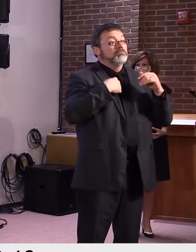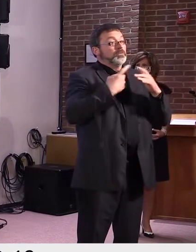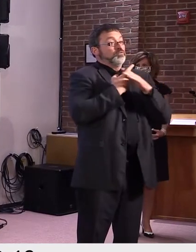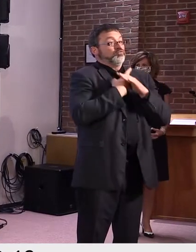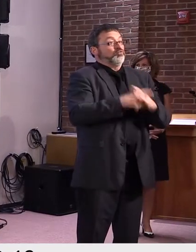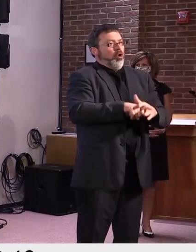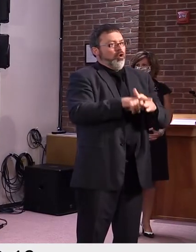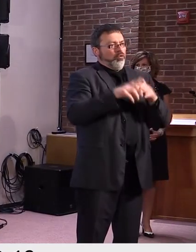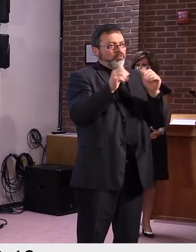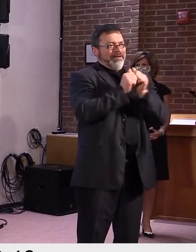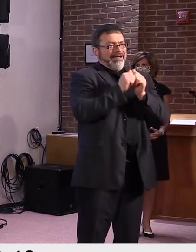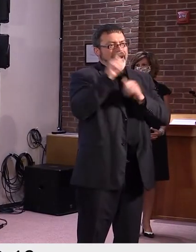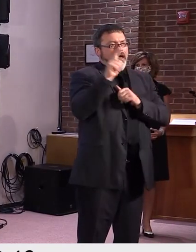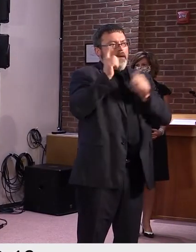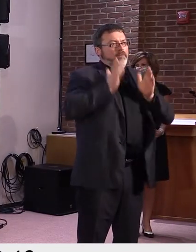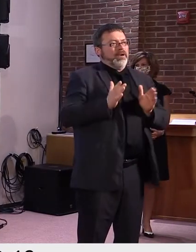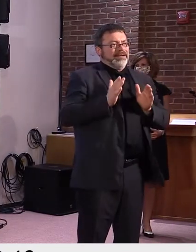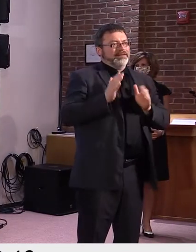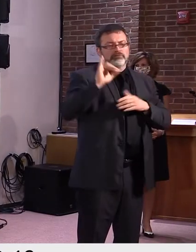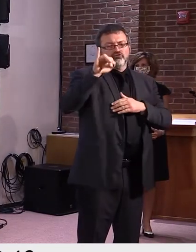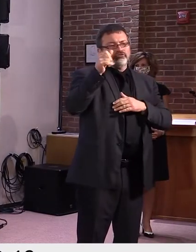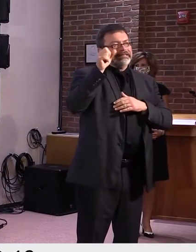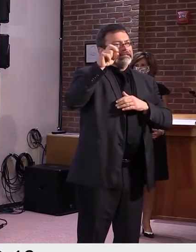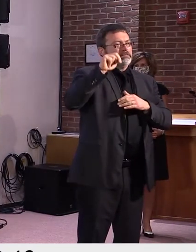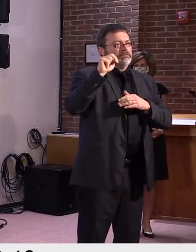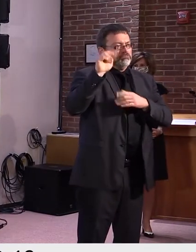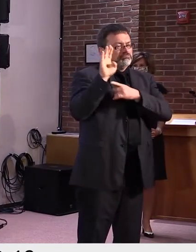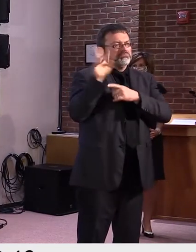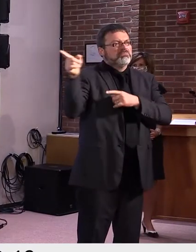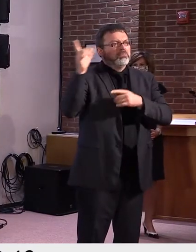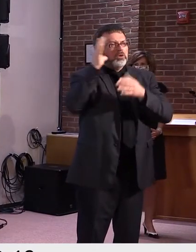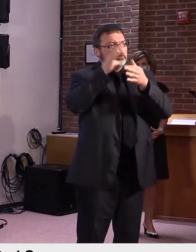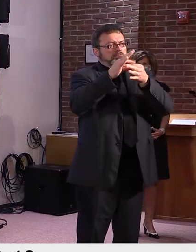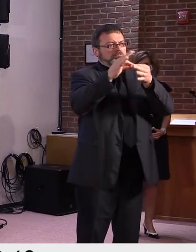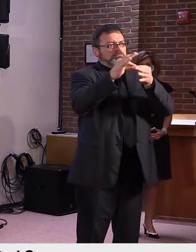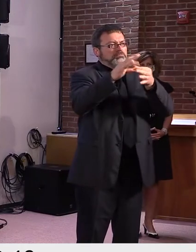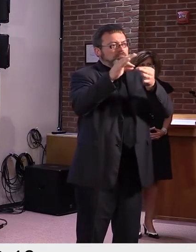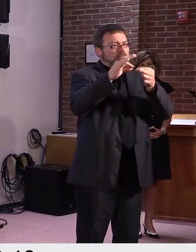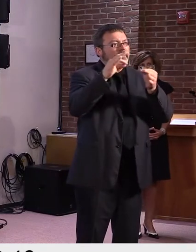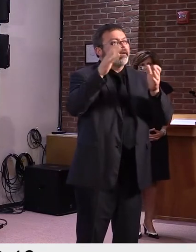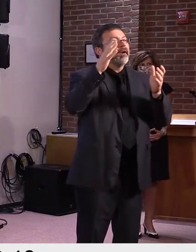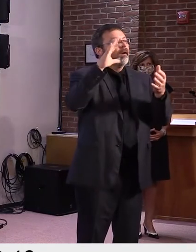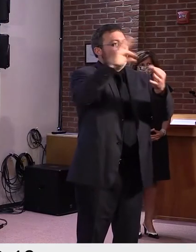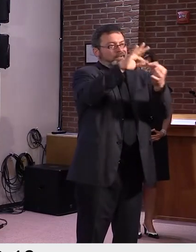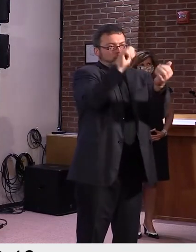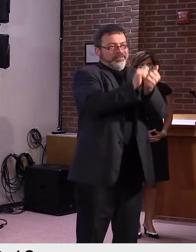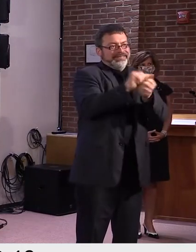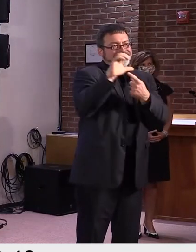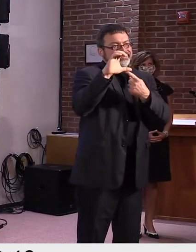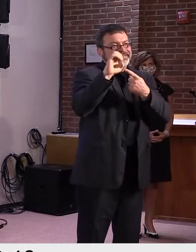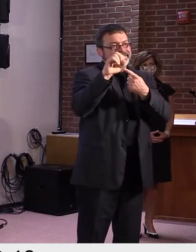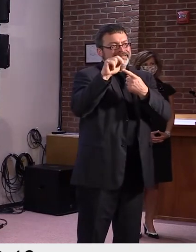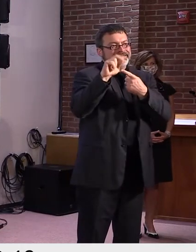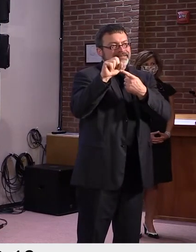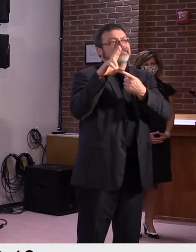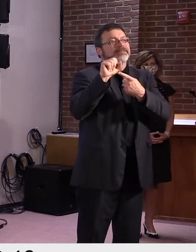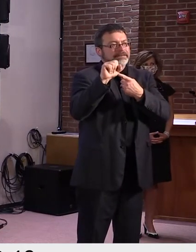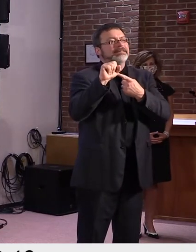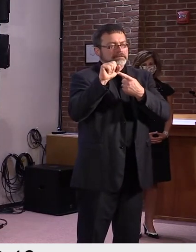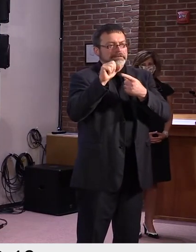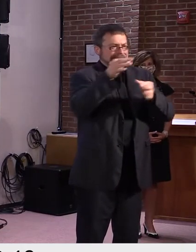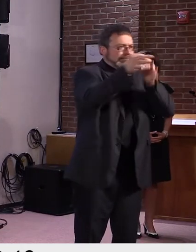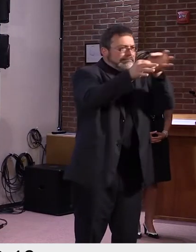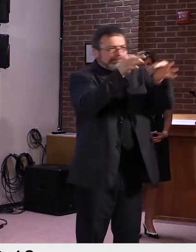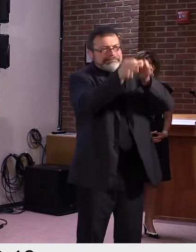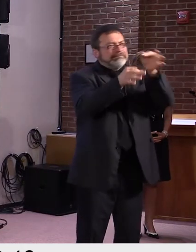lead the state's complete count efforts for the U.S. Census, to give an update on the response we're seeing. But to